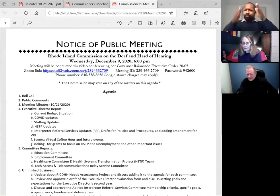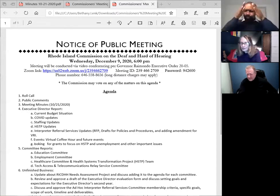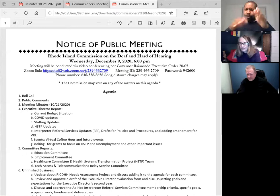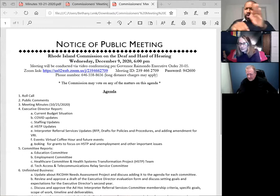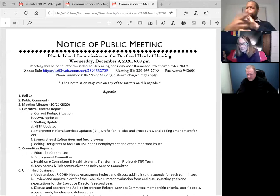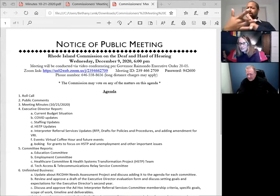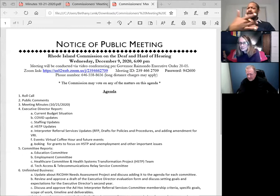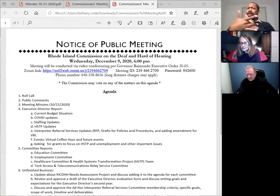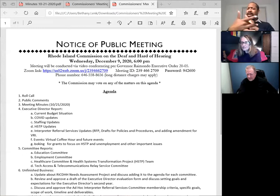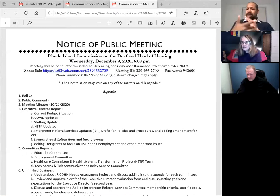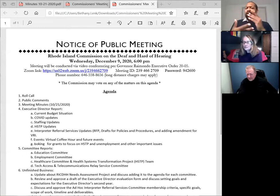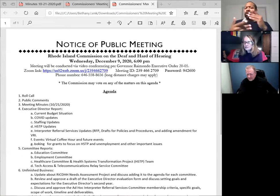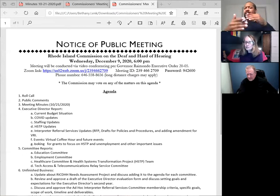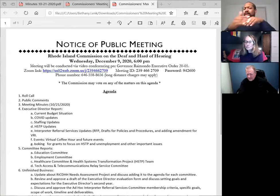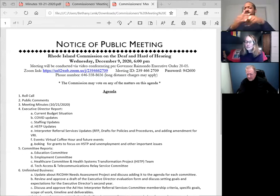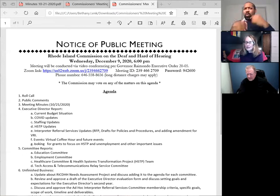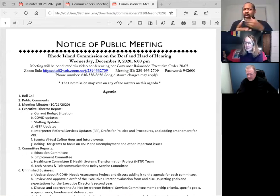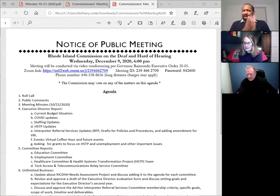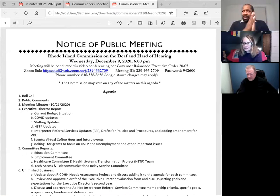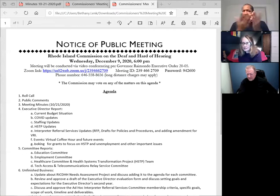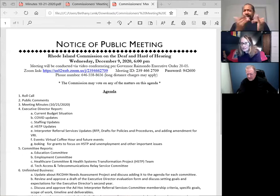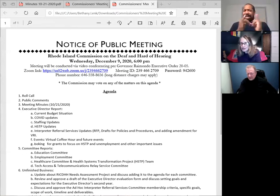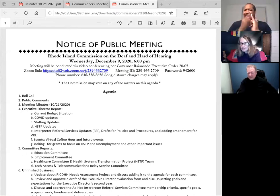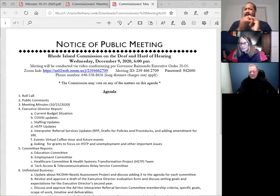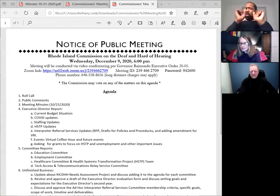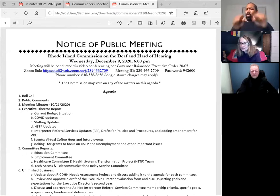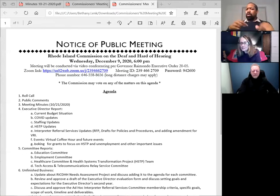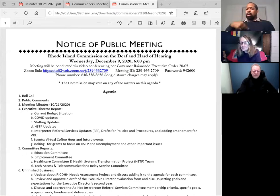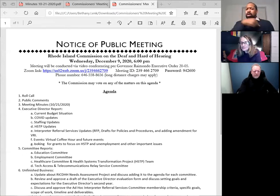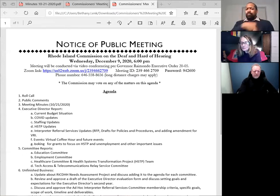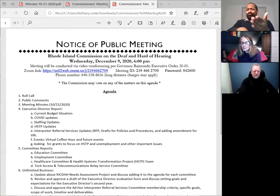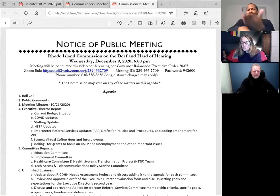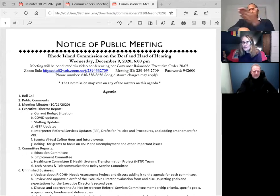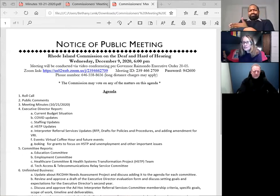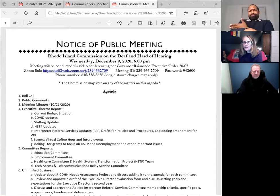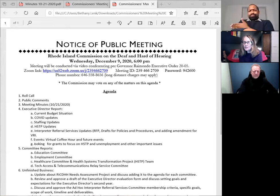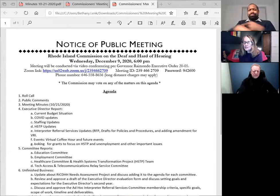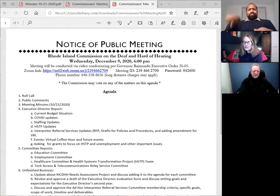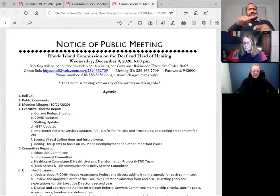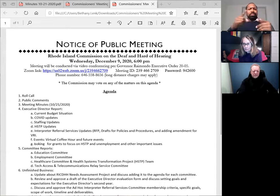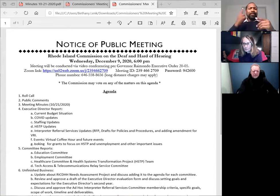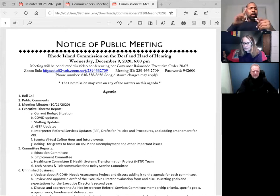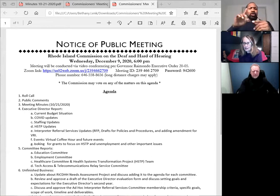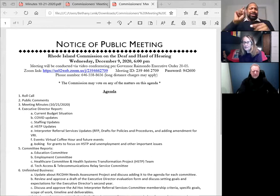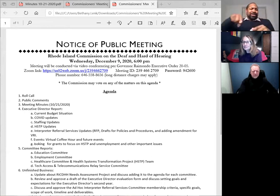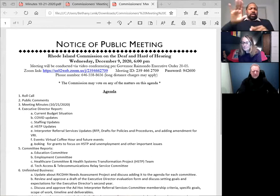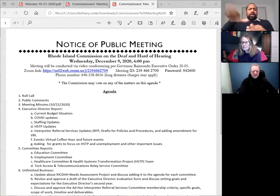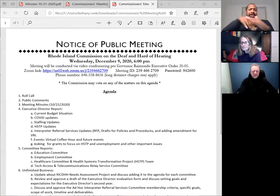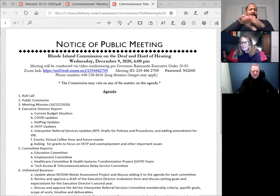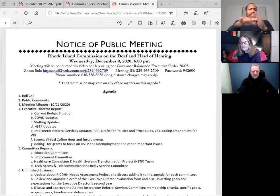and other organizations to provide access to technology. So we're looking at ways to improve